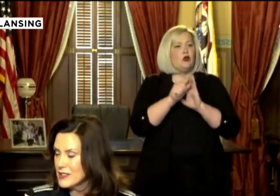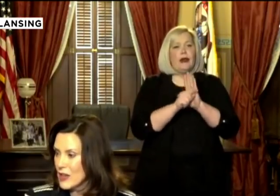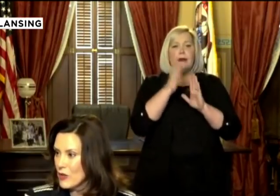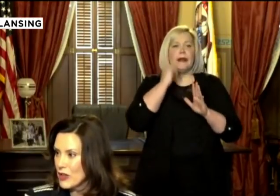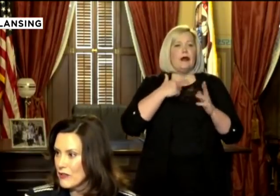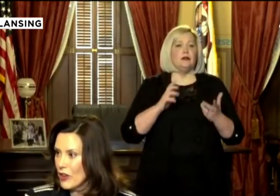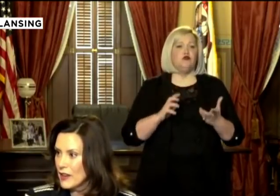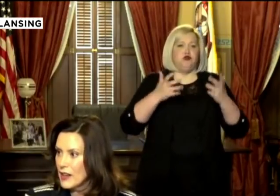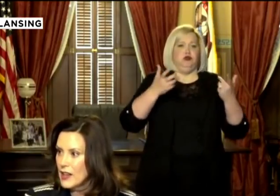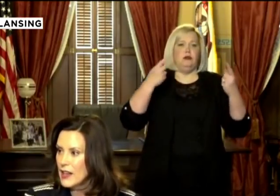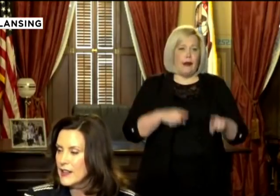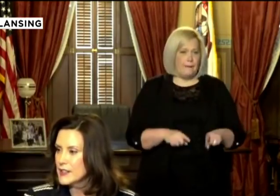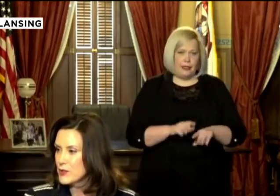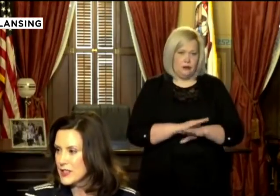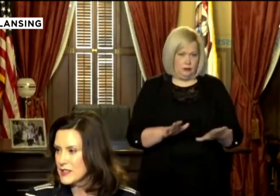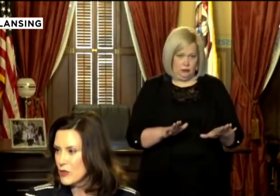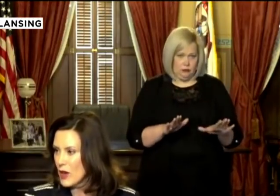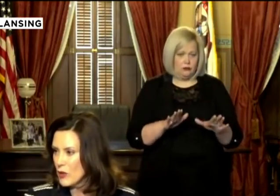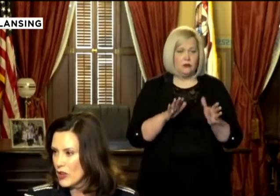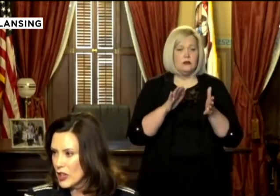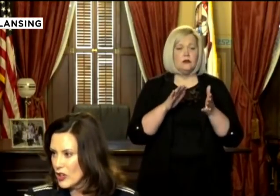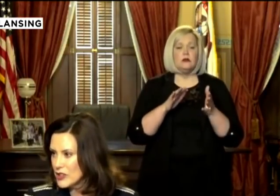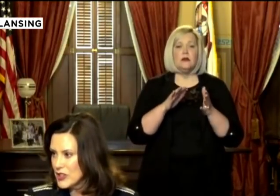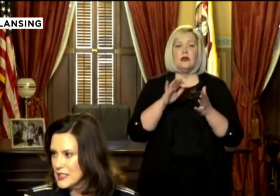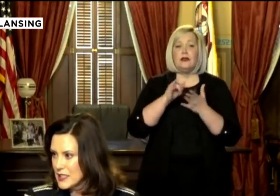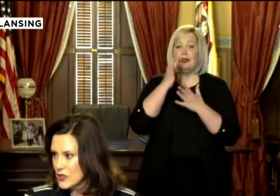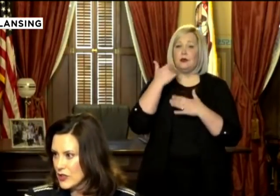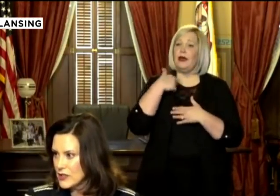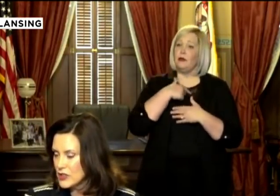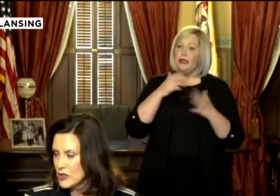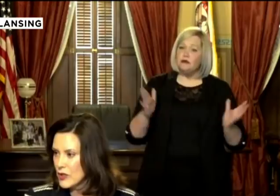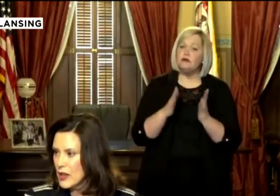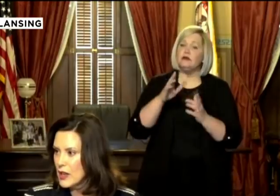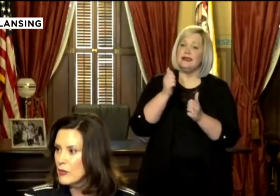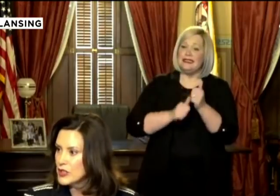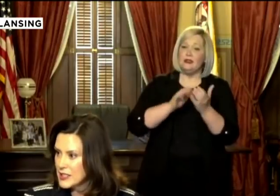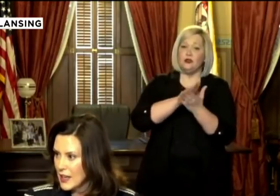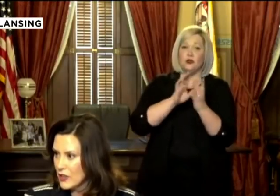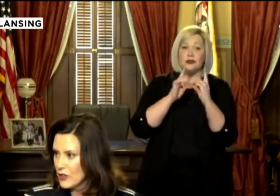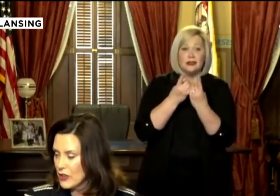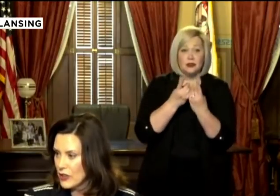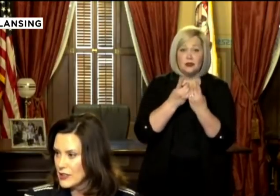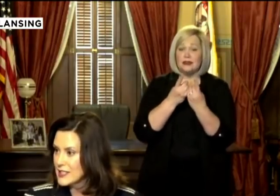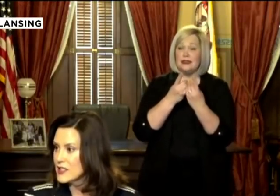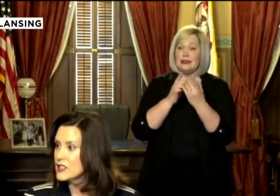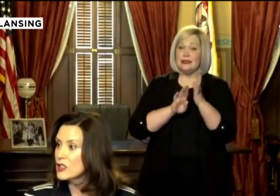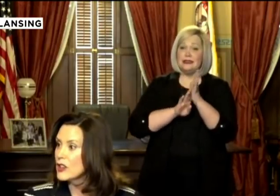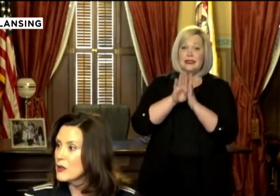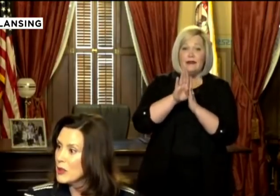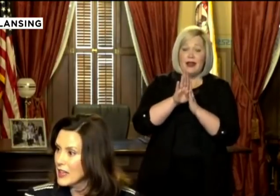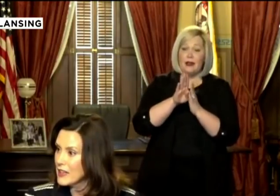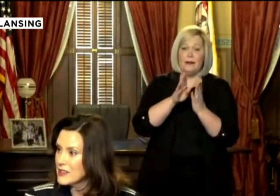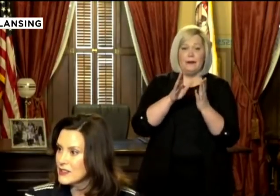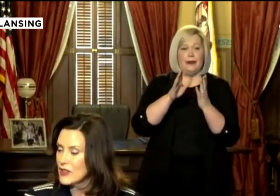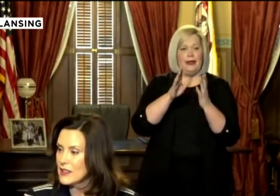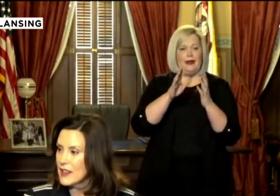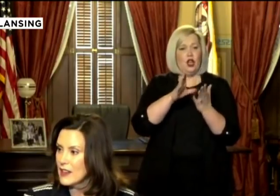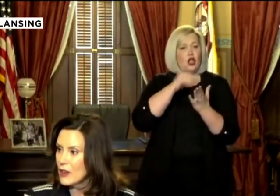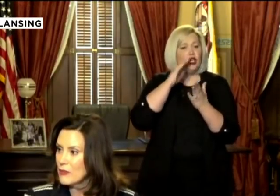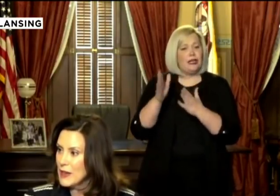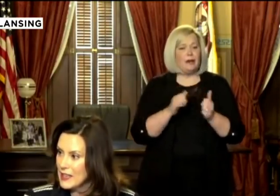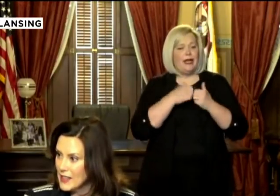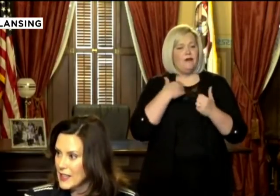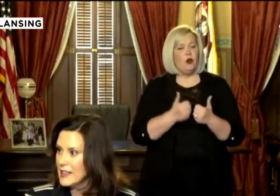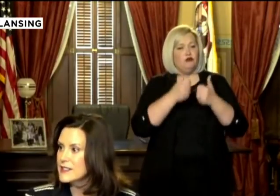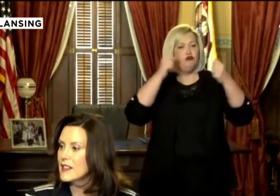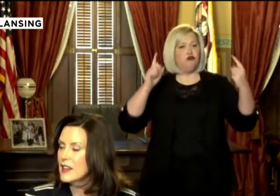global crisis that we're confronting. And that's precisely why we're encouraging districts to put together their distance learning plans so that